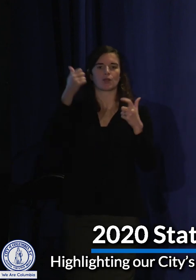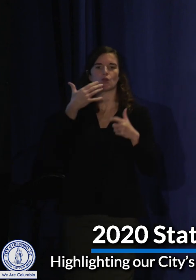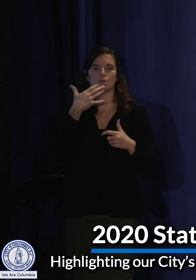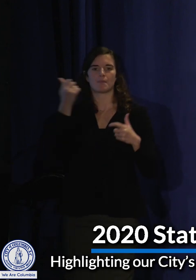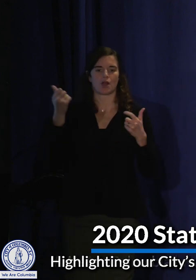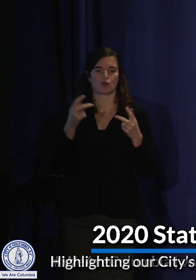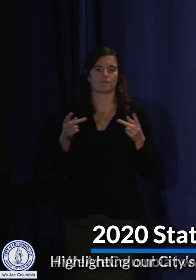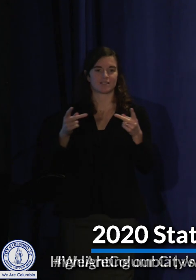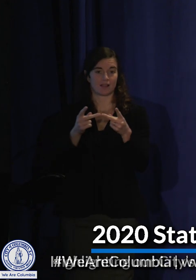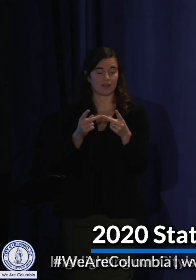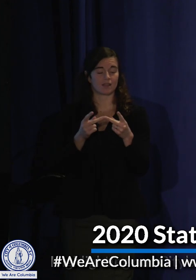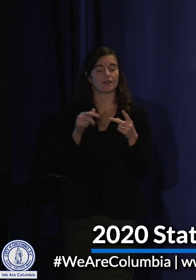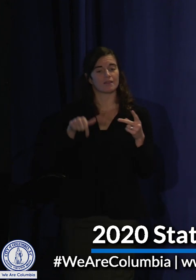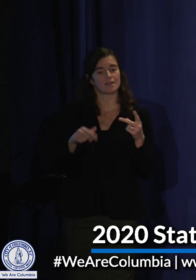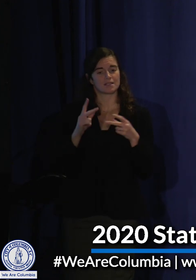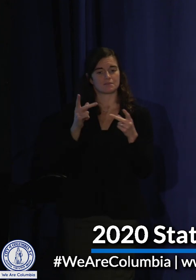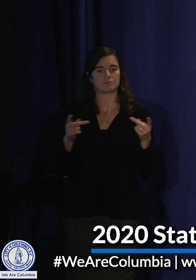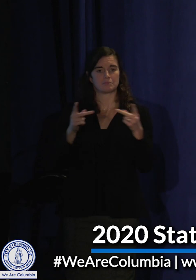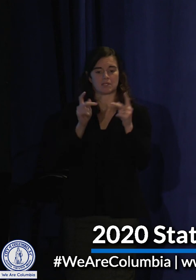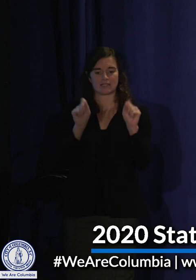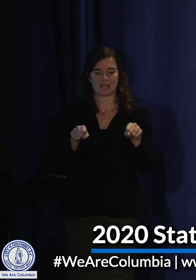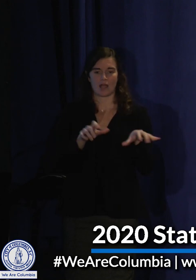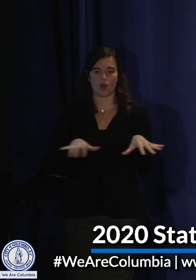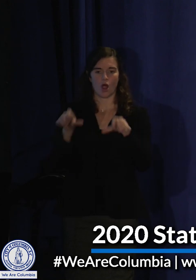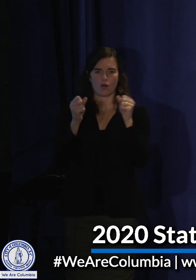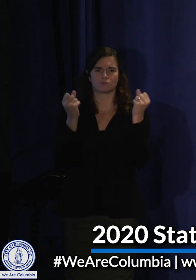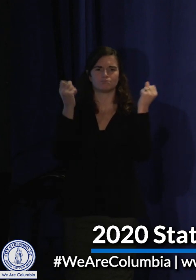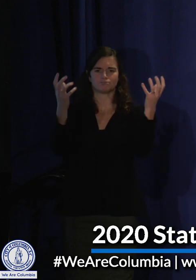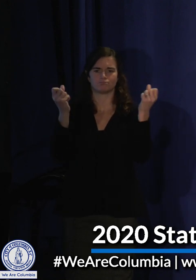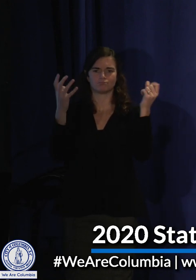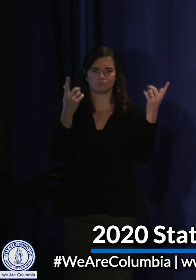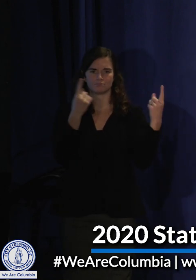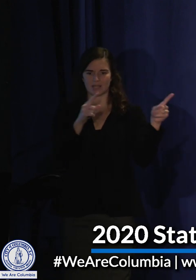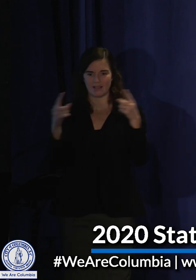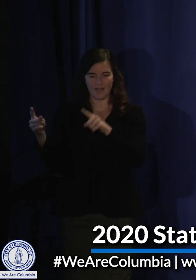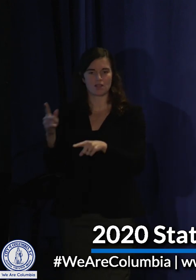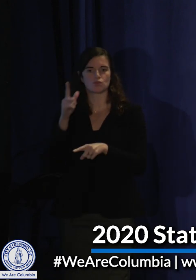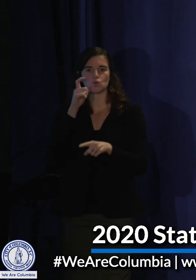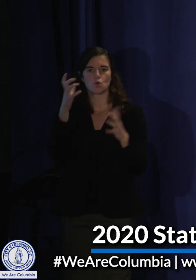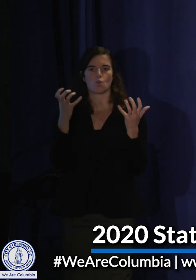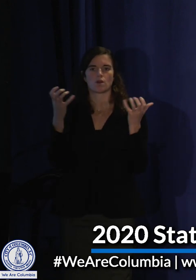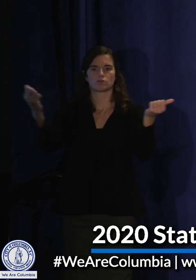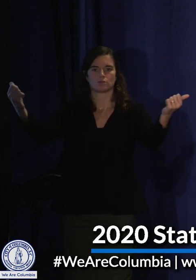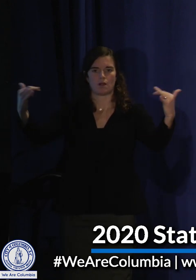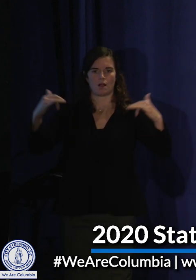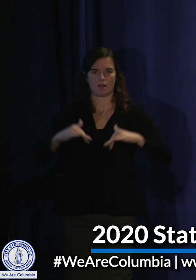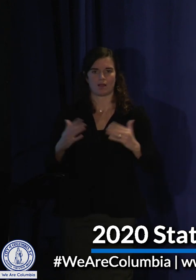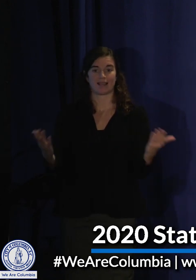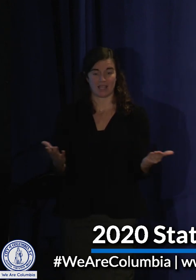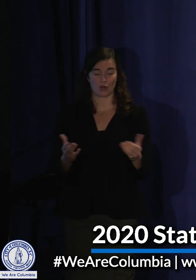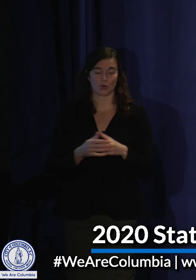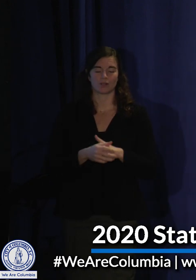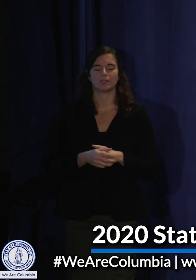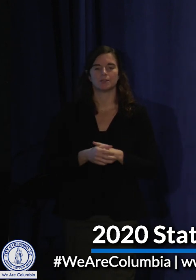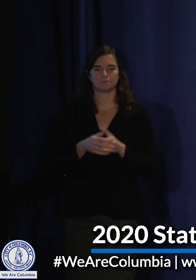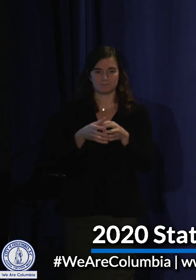that's going to be able to host the growing number of events that want to come to our region. Expansion is a difficult